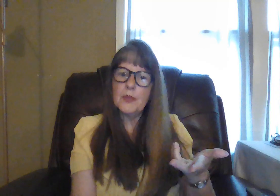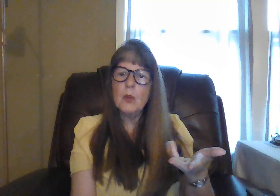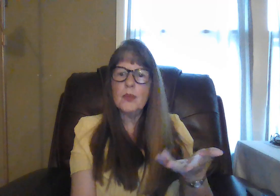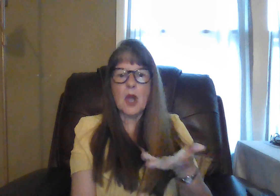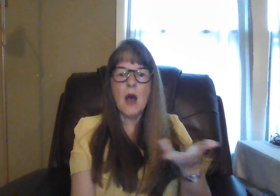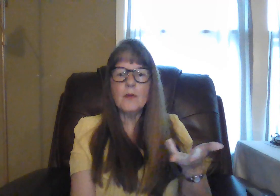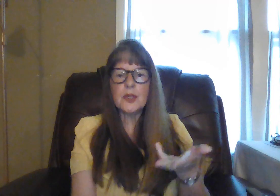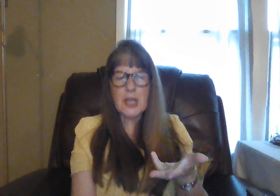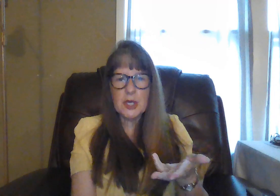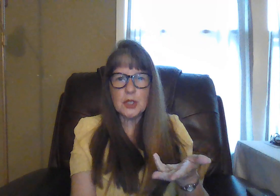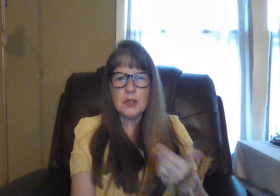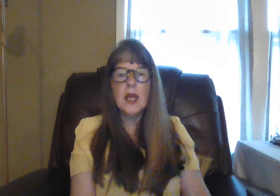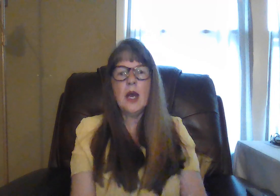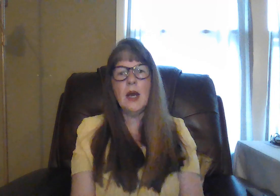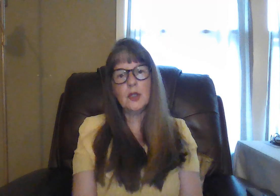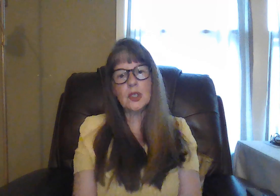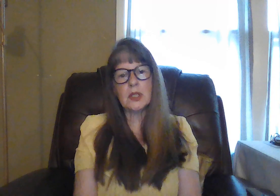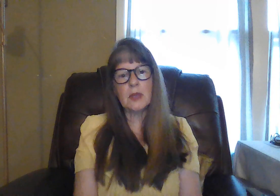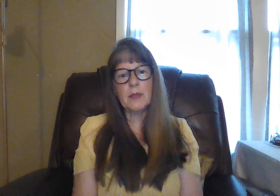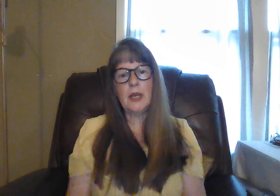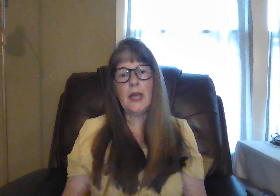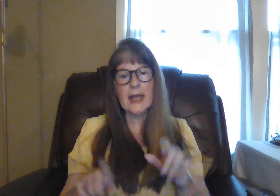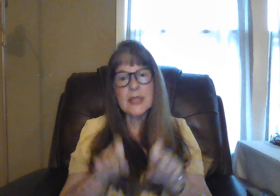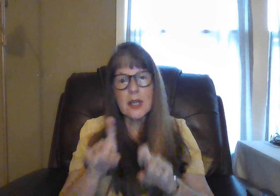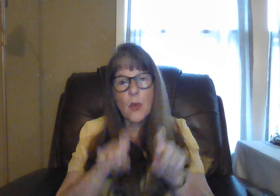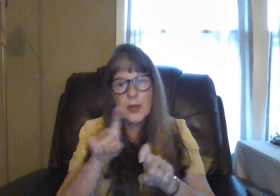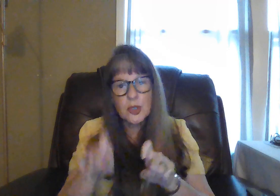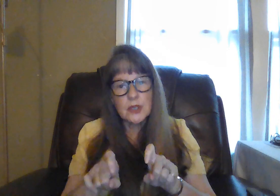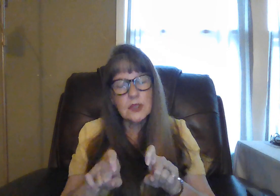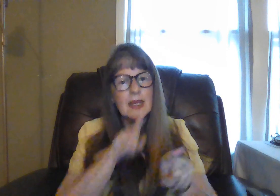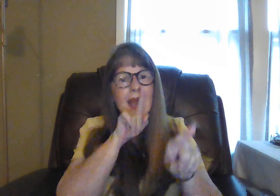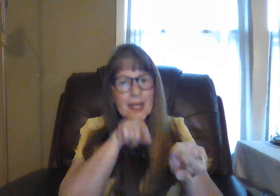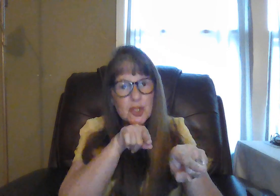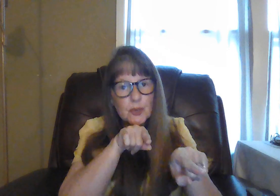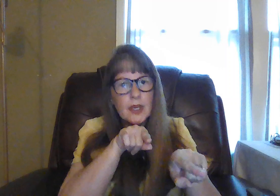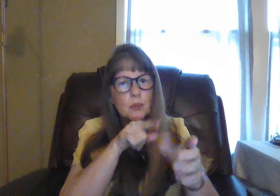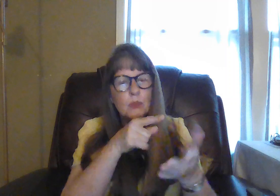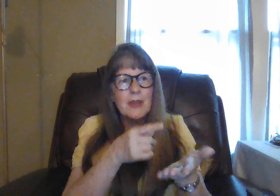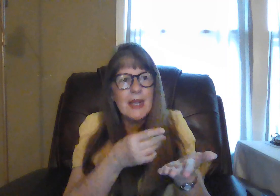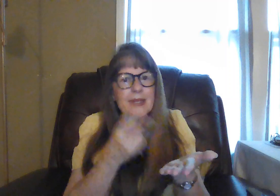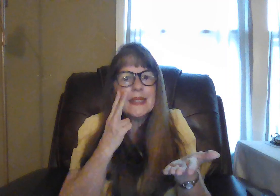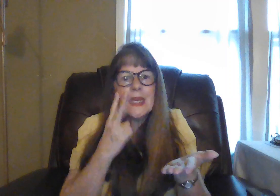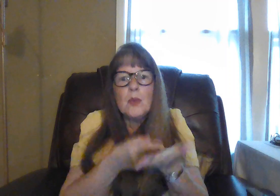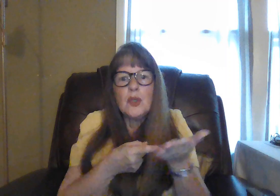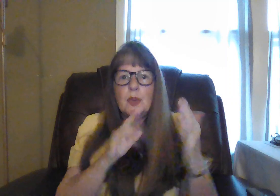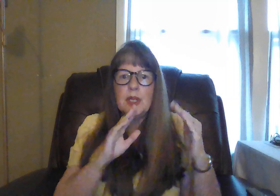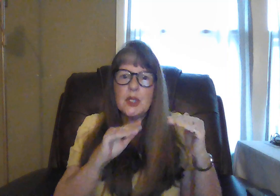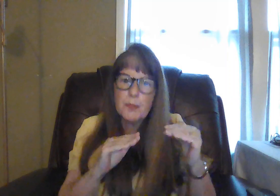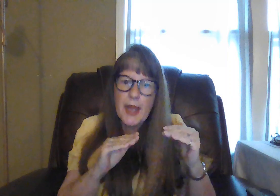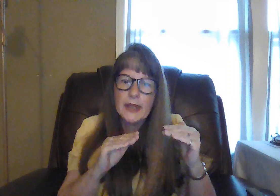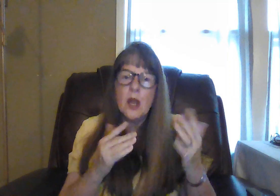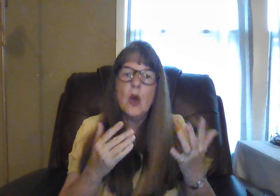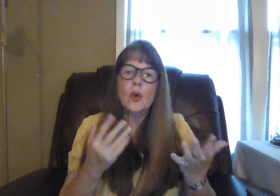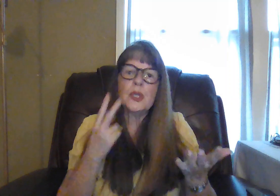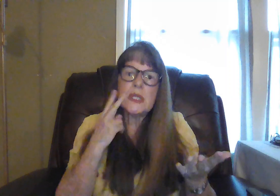with the conversation just a little bit, and asking questions and answering, and seeing what you would expect, or